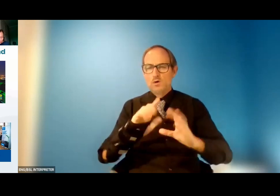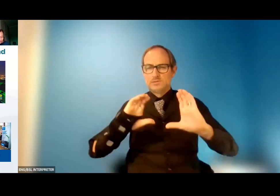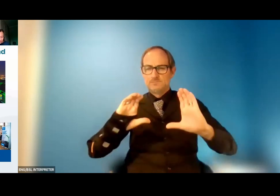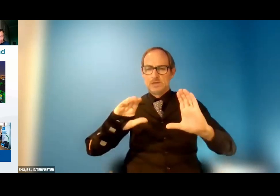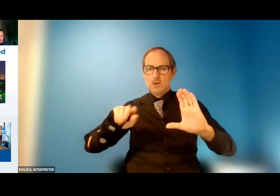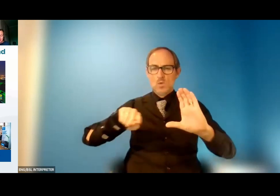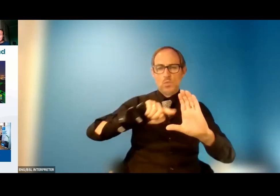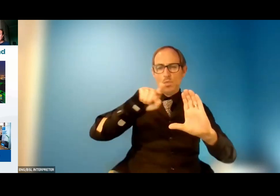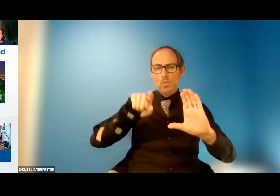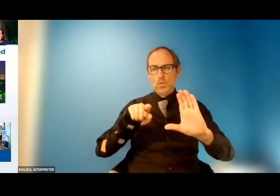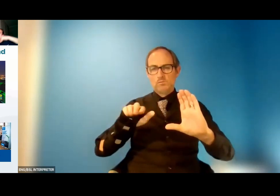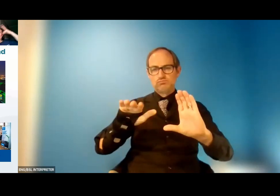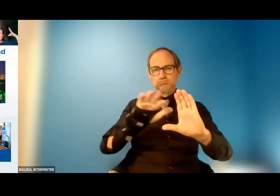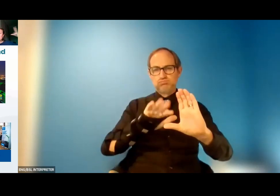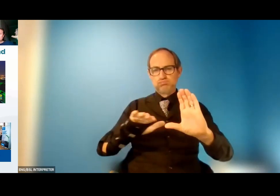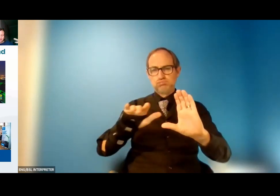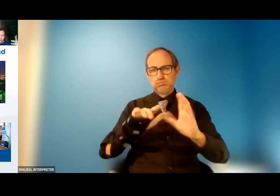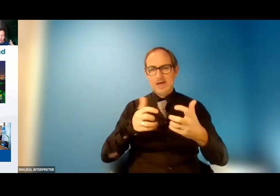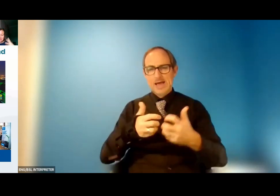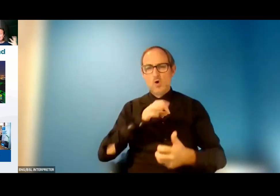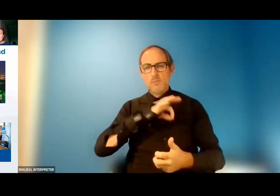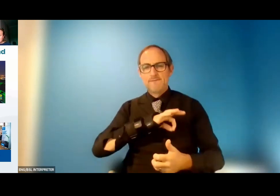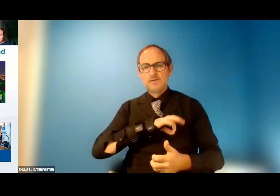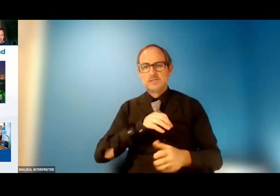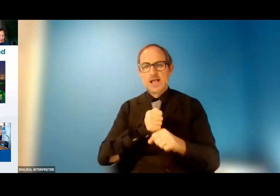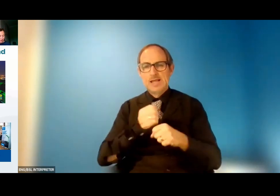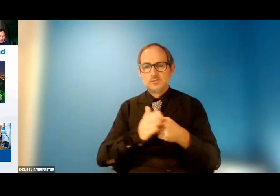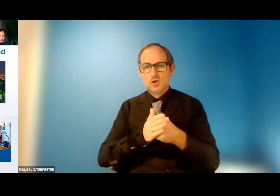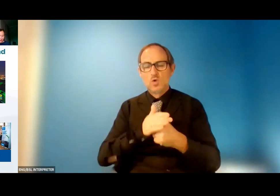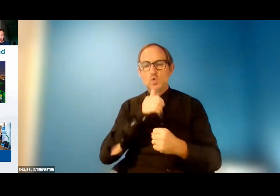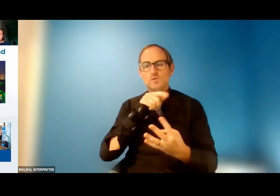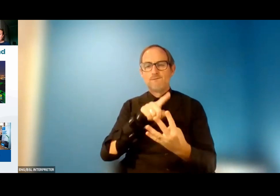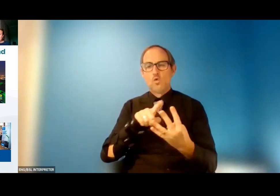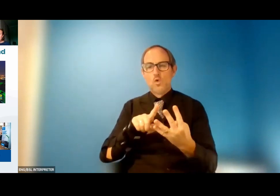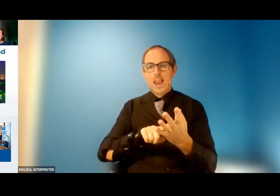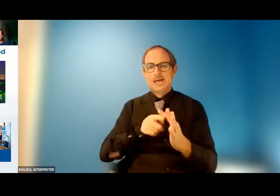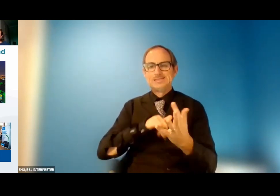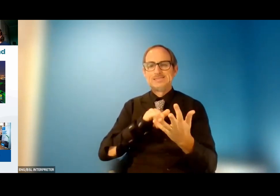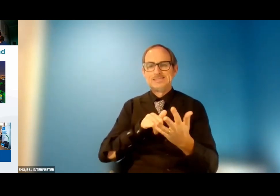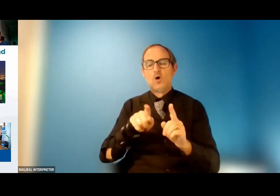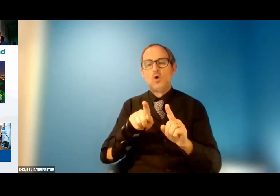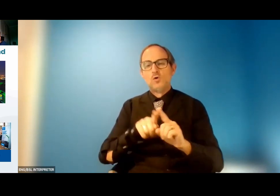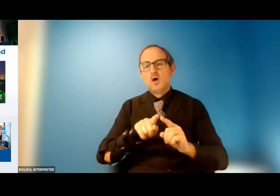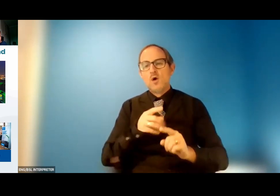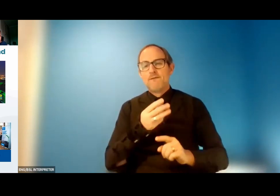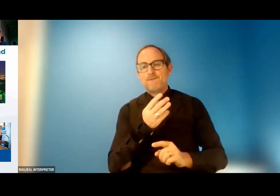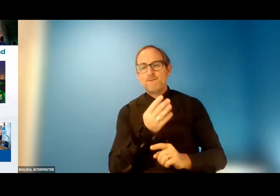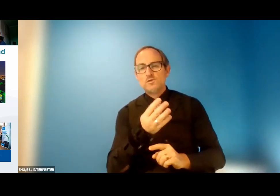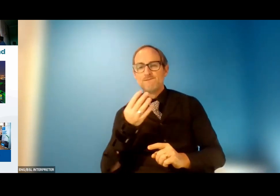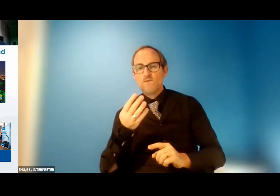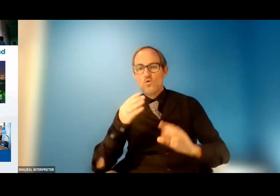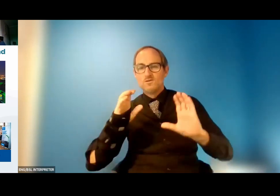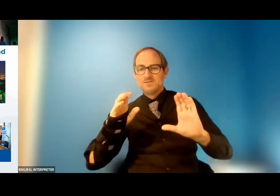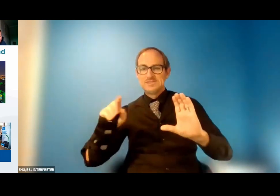across all 4 lenses and all 44 dimensions of the Unrolled Doughnut at the same time. So